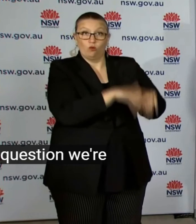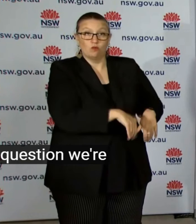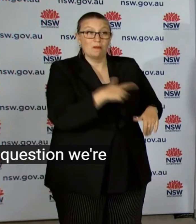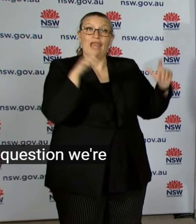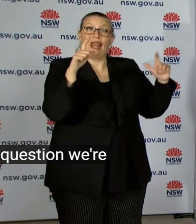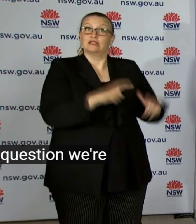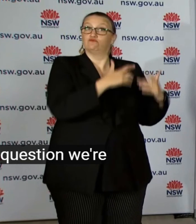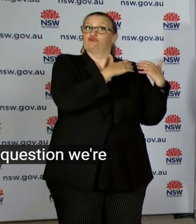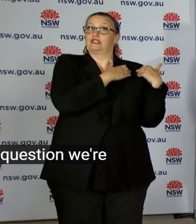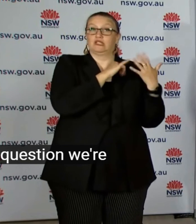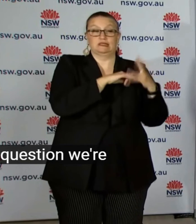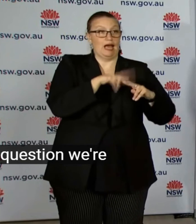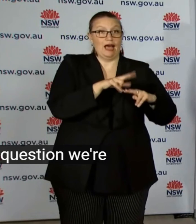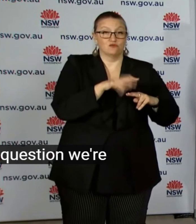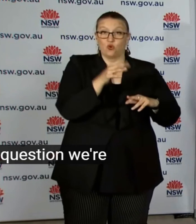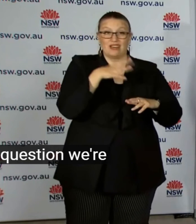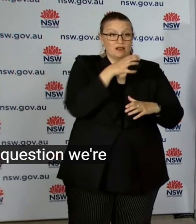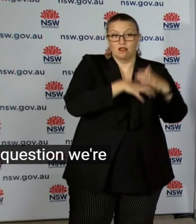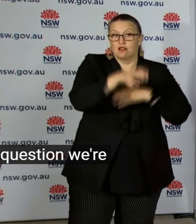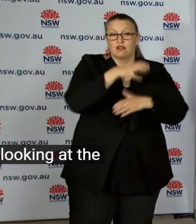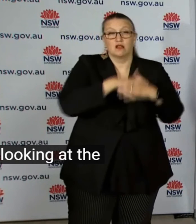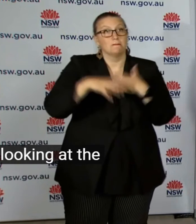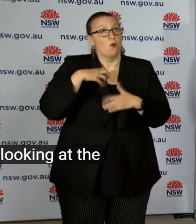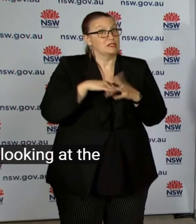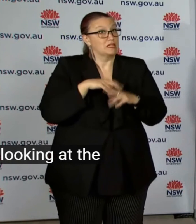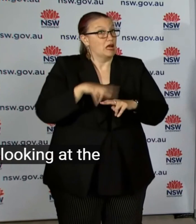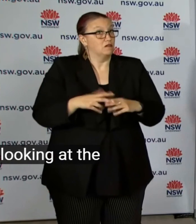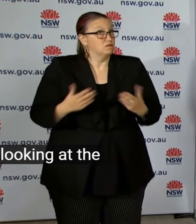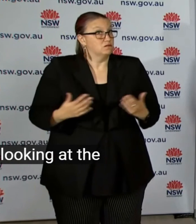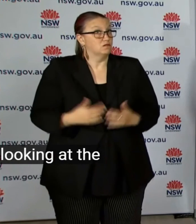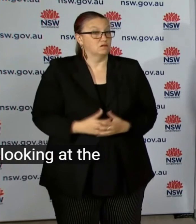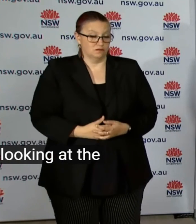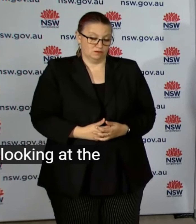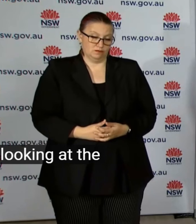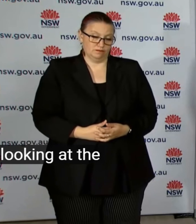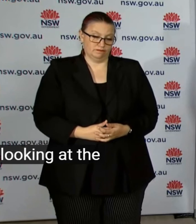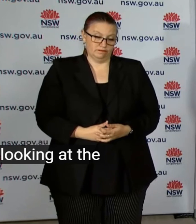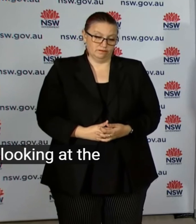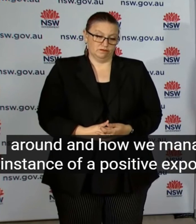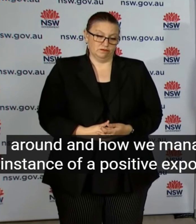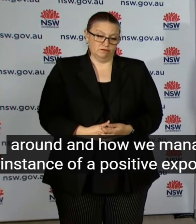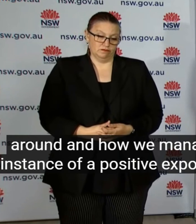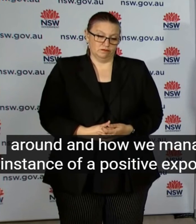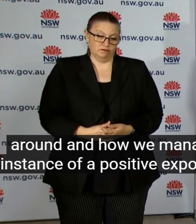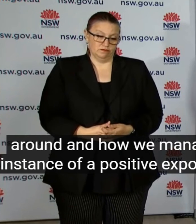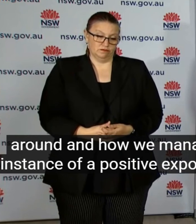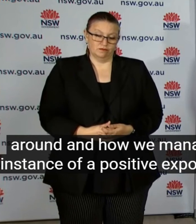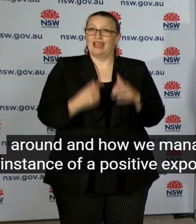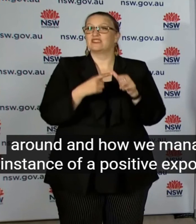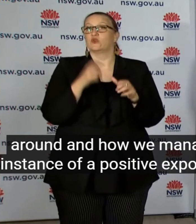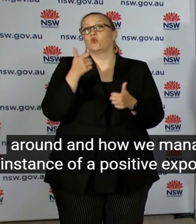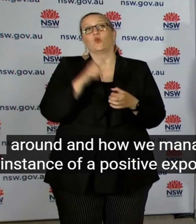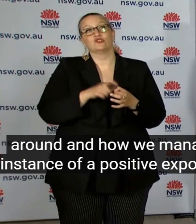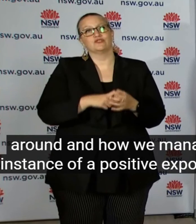around how we manage instances of exposure when people who are fully vaccinated are involved,